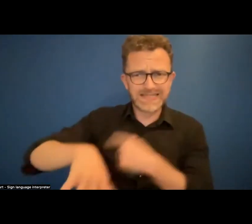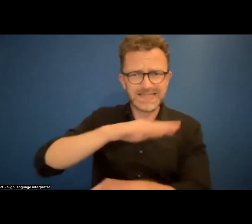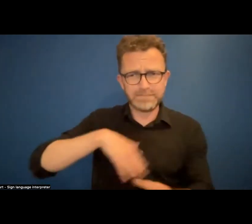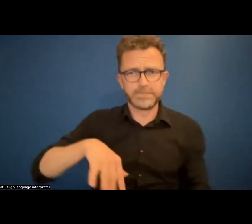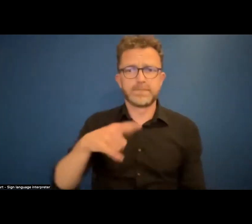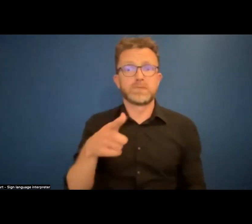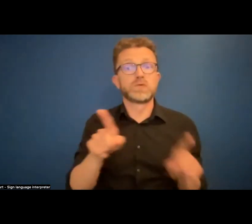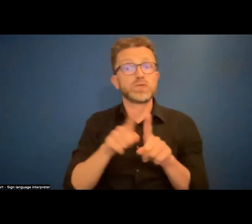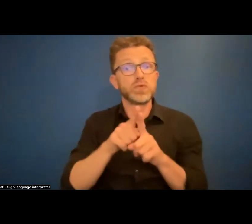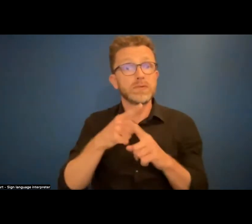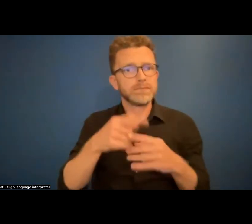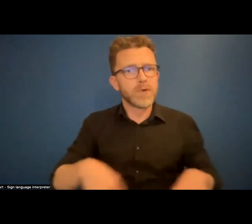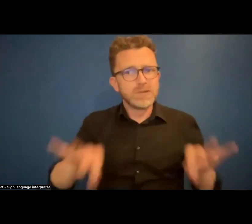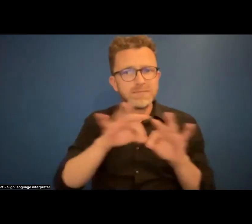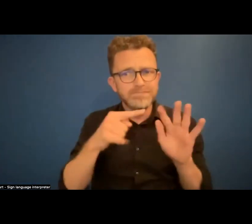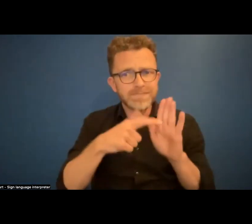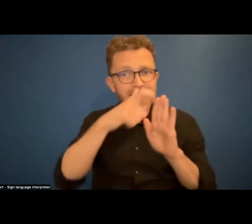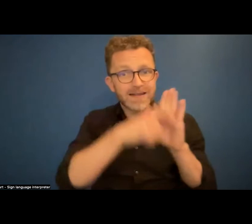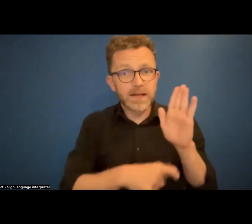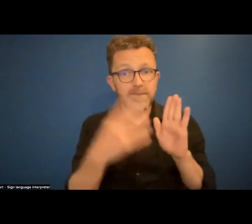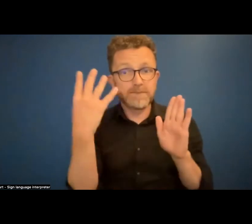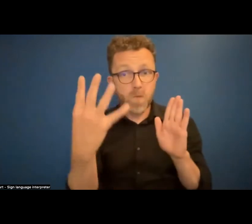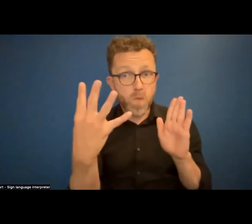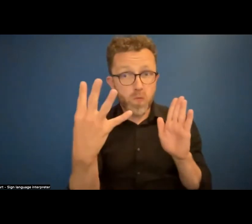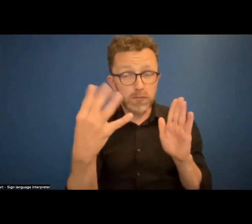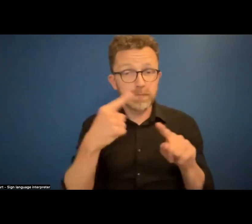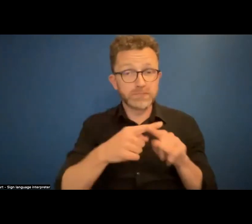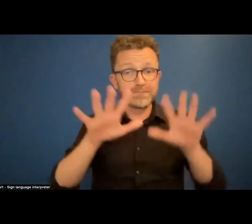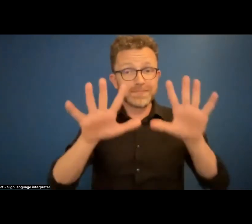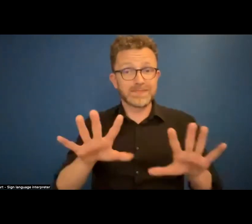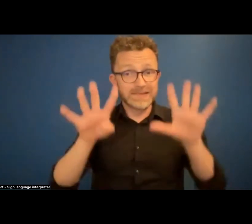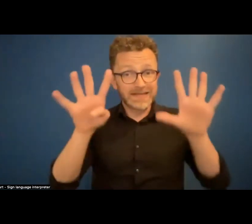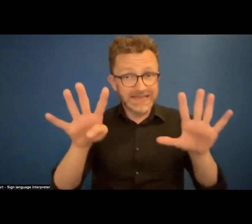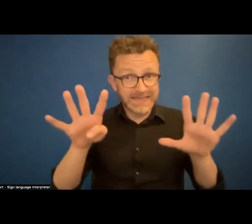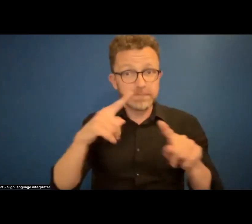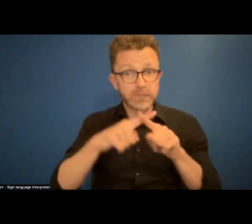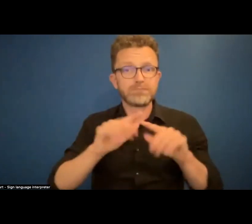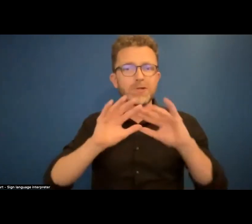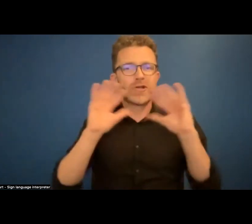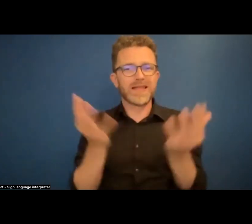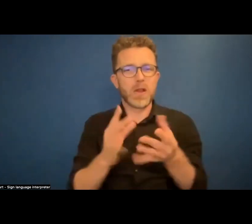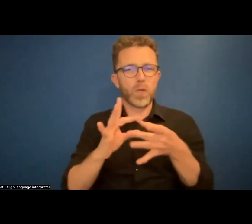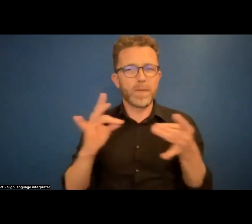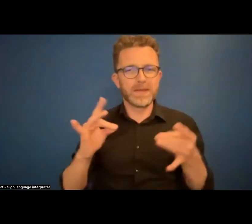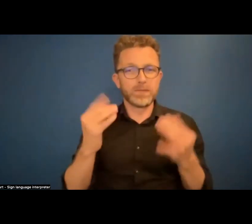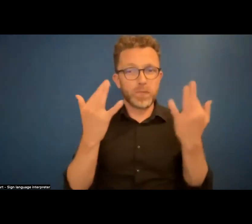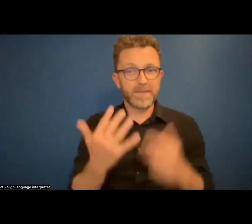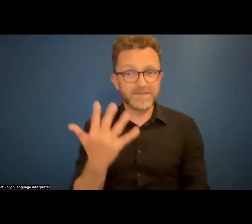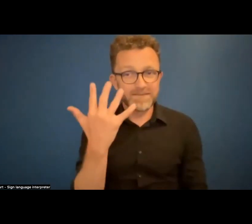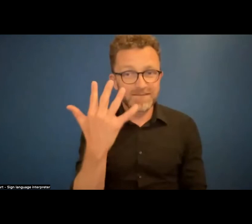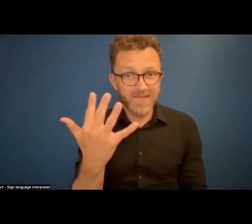and governments to define plans and programs, taking into account the need